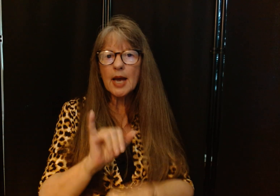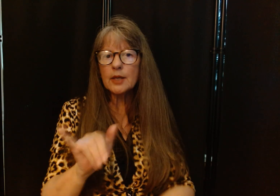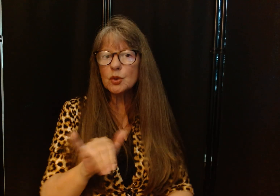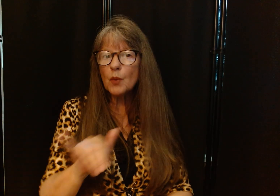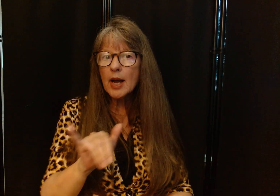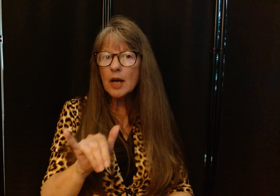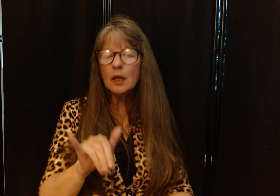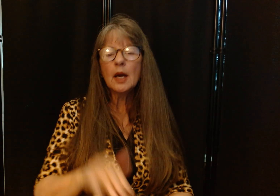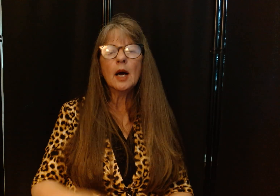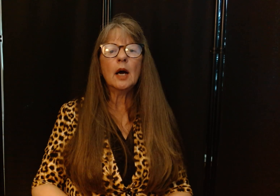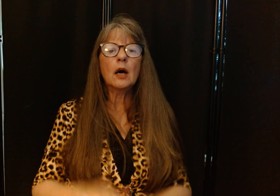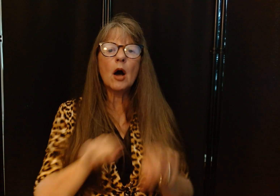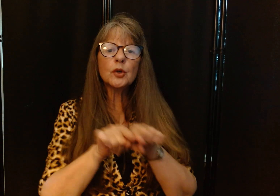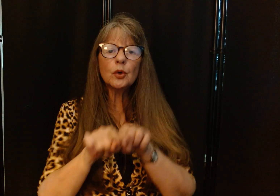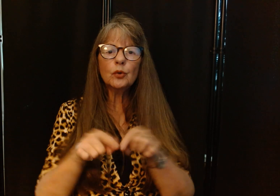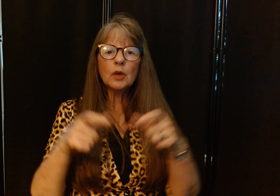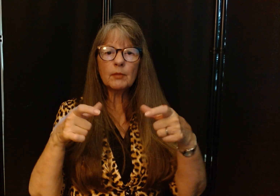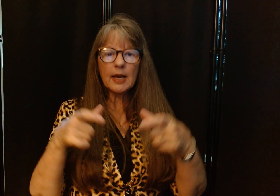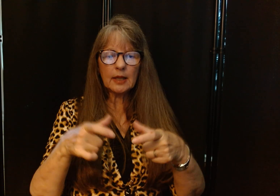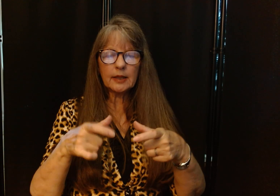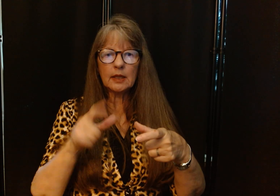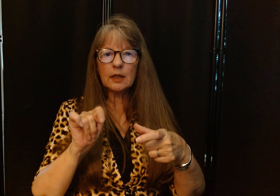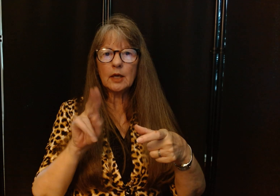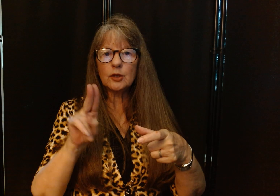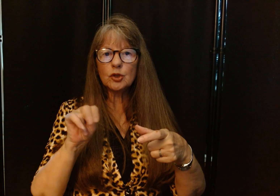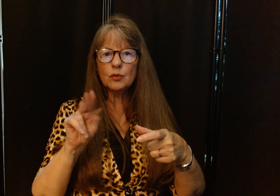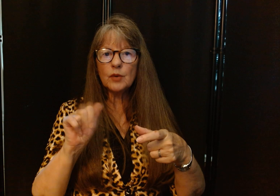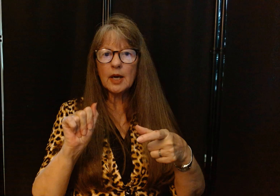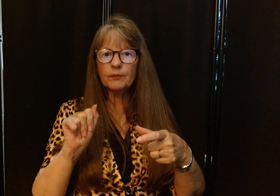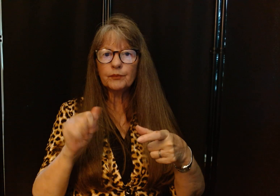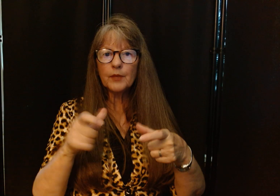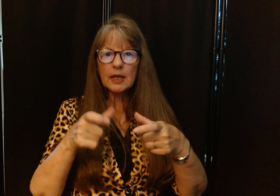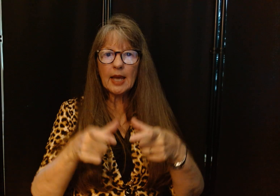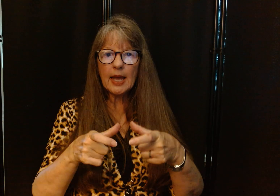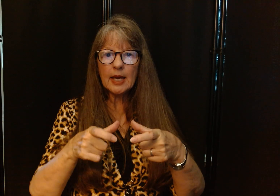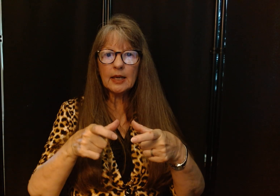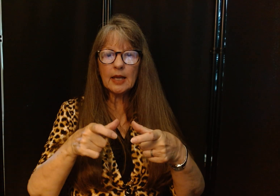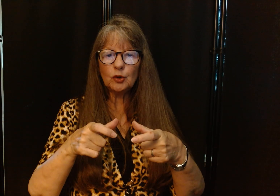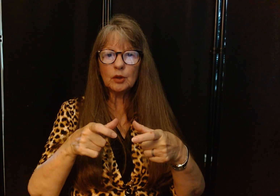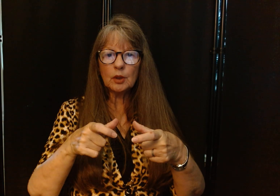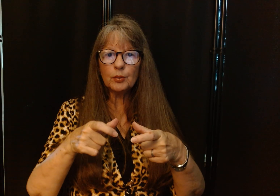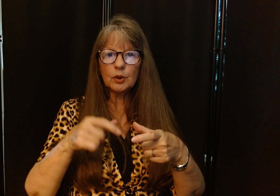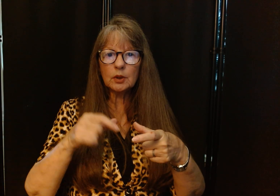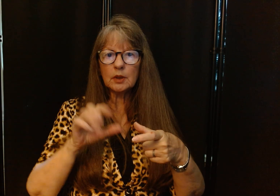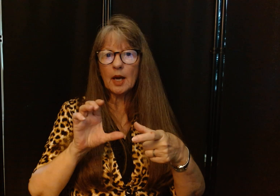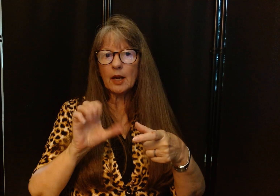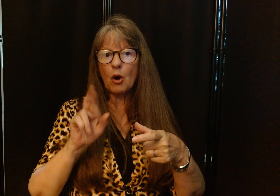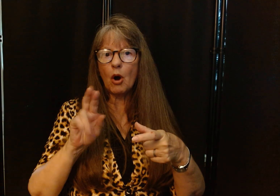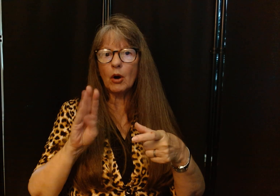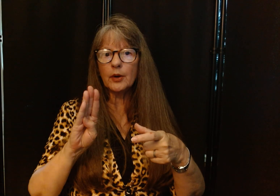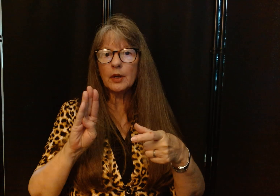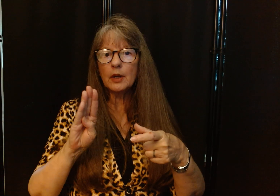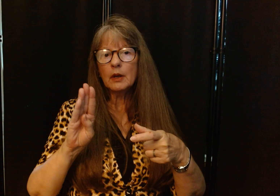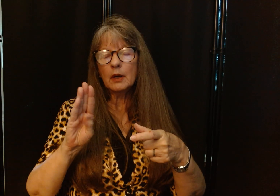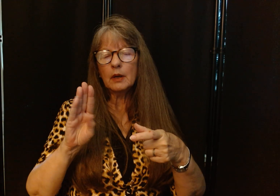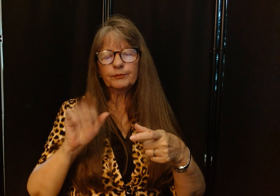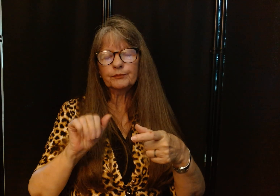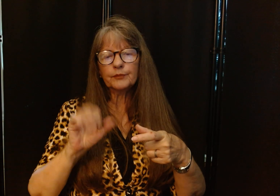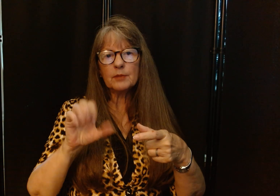as well. Also, you can make like in a tuna can, and you can put like I